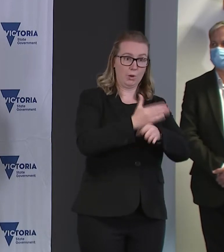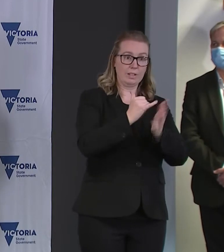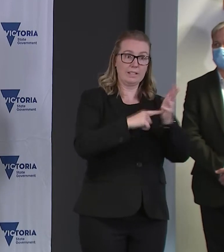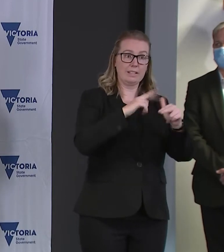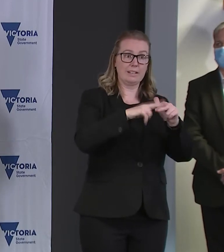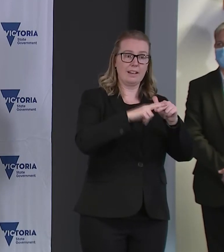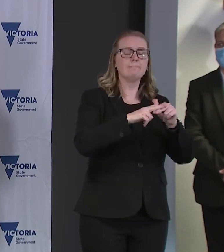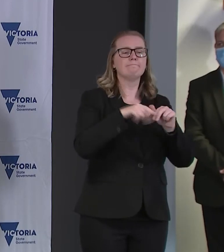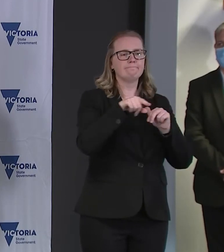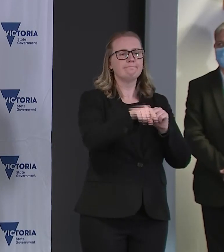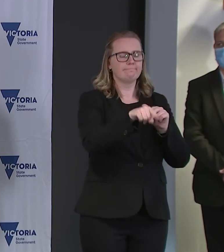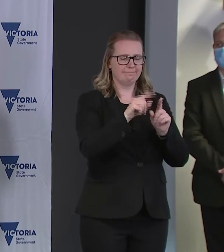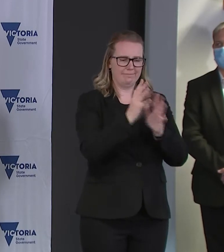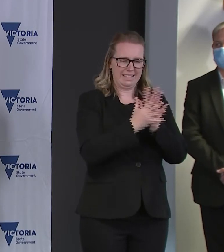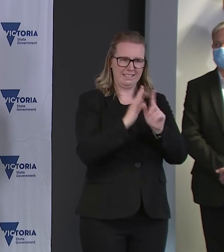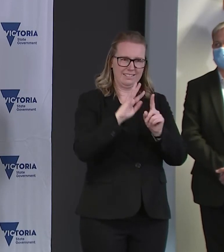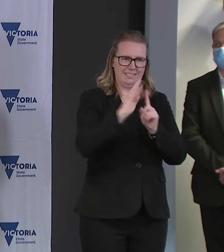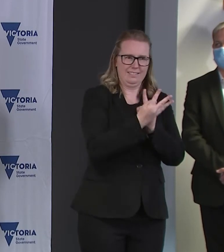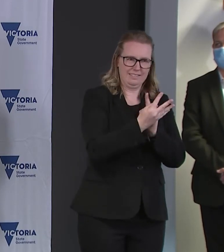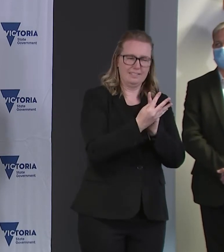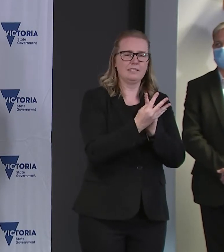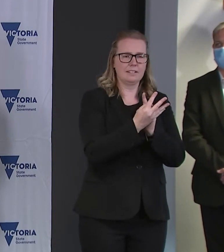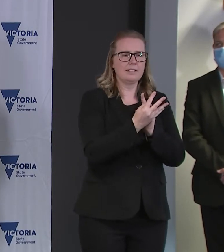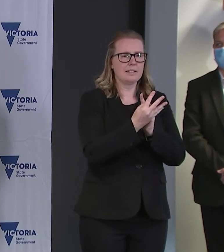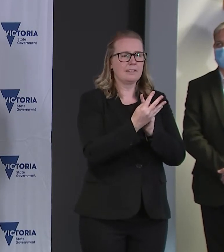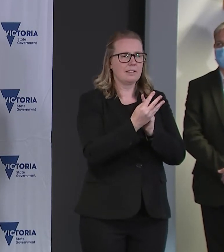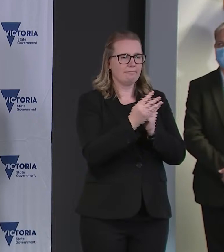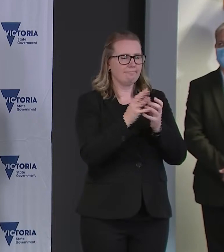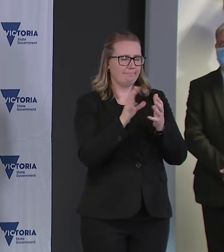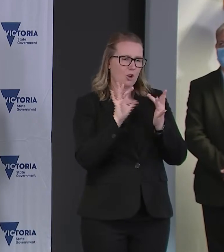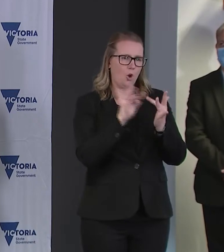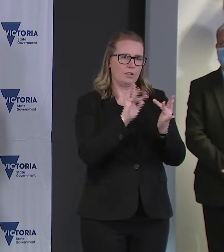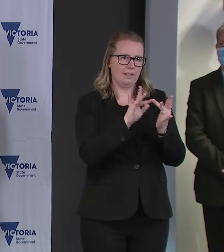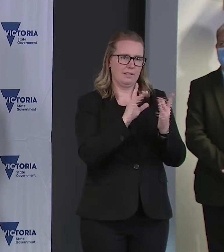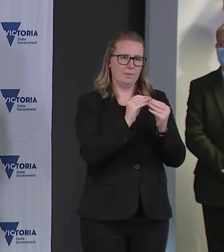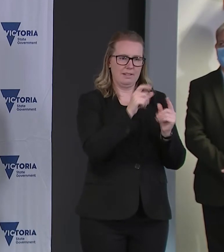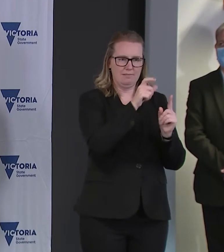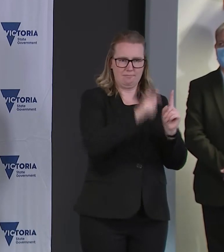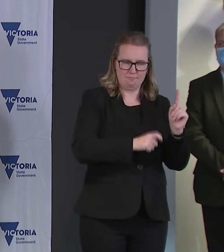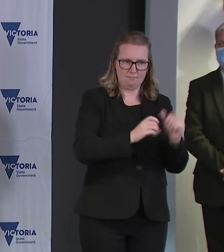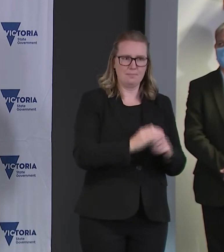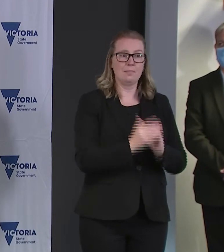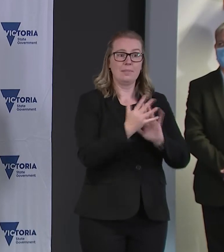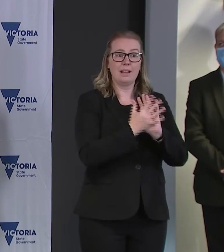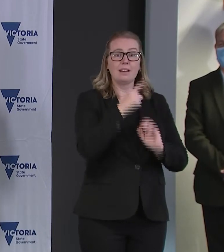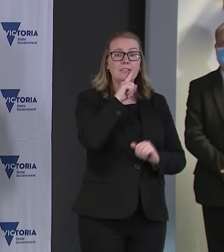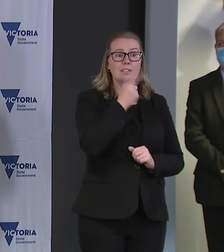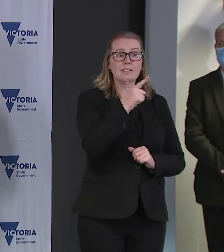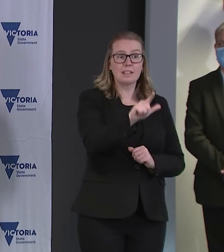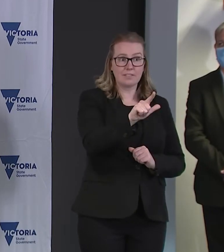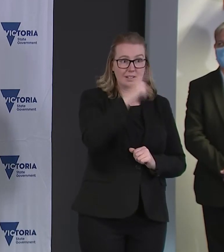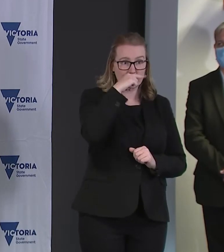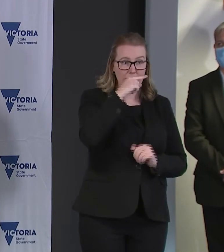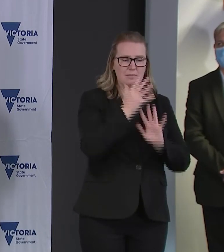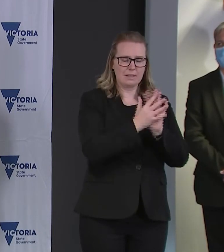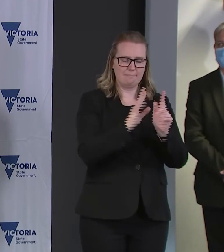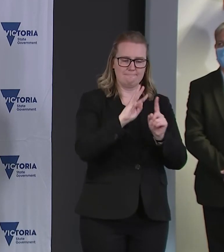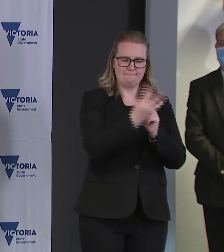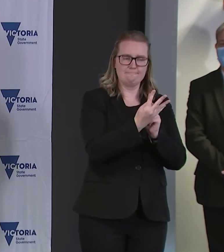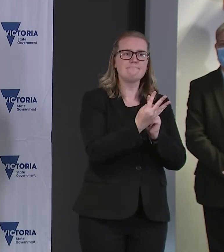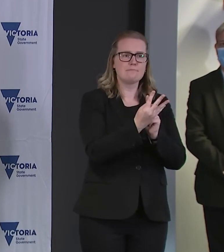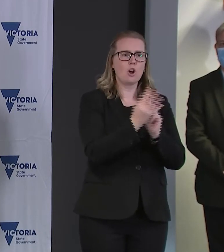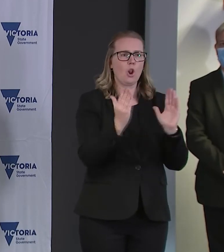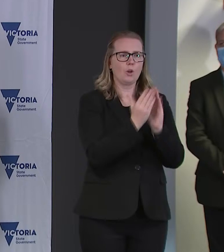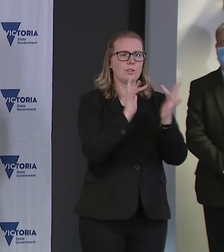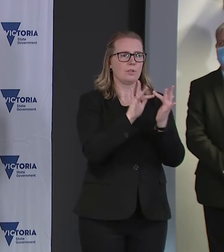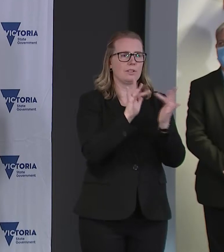contacts of the new positive case, the second positive case today. So the 170 workers will be primary close contacts at this stage. They'll need to